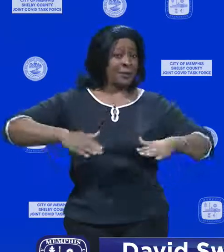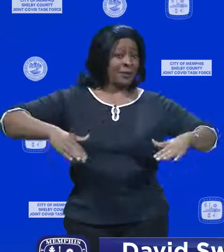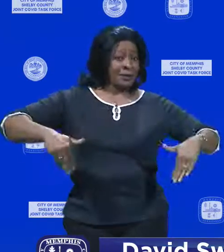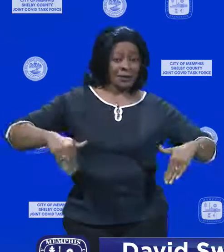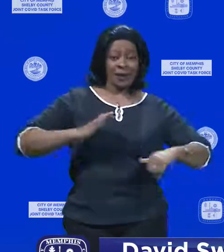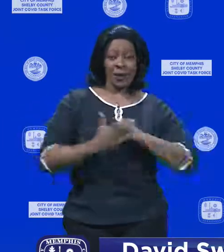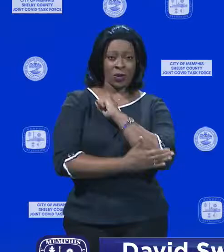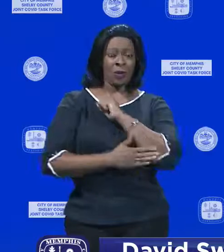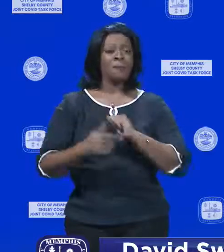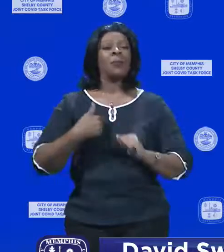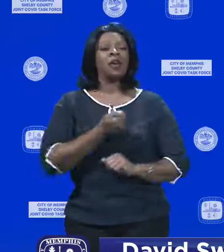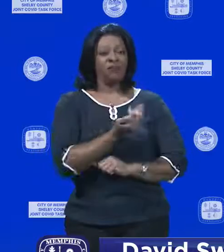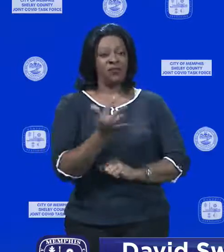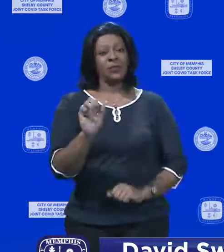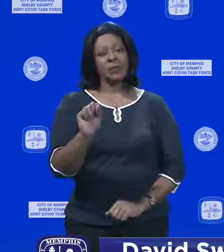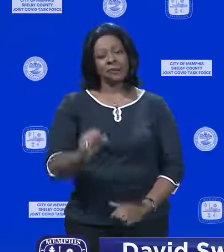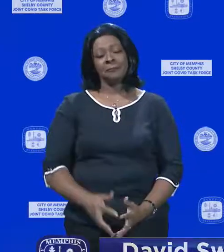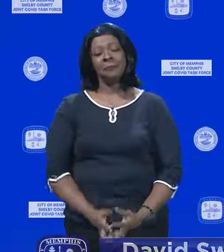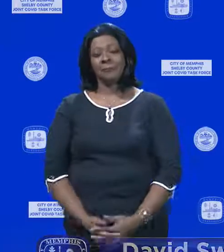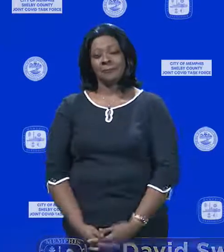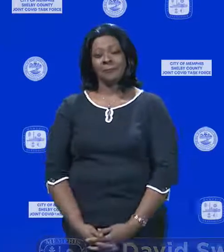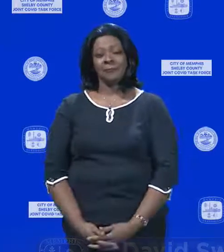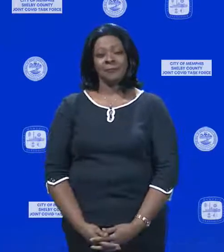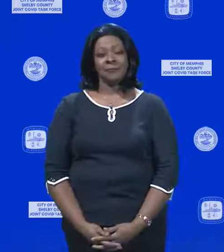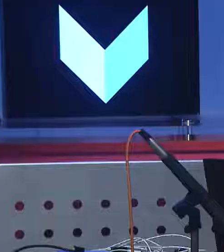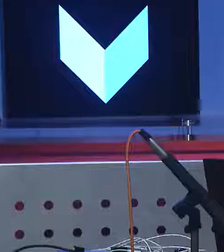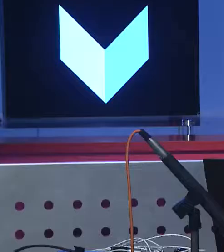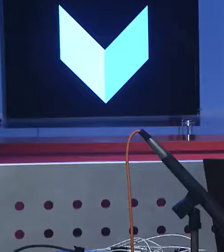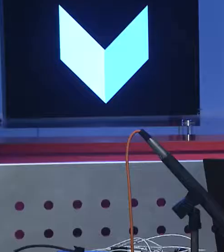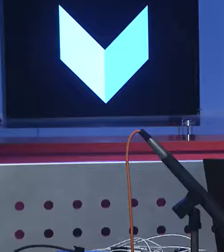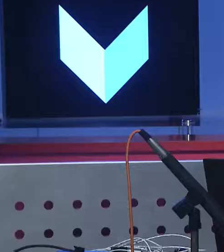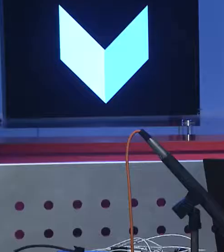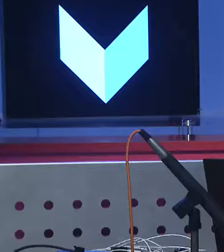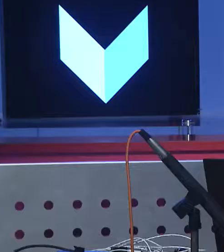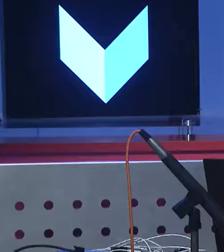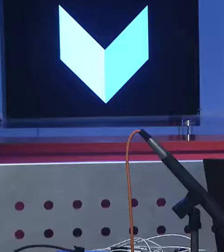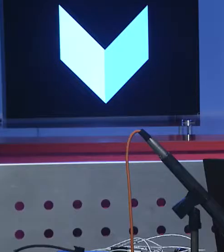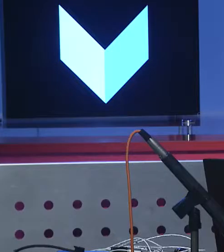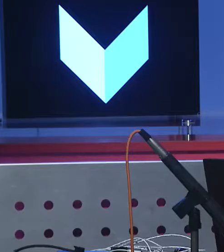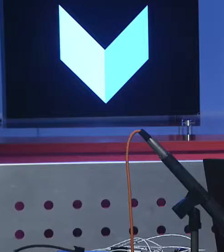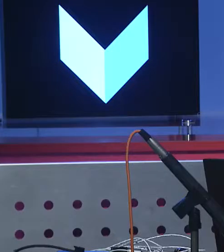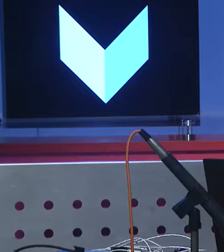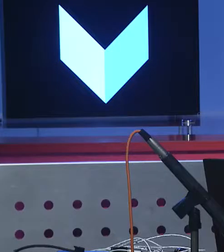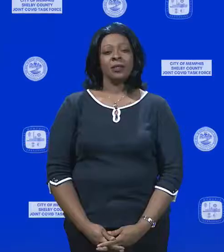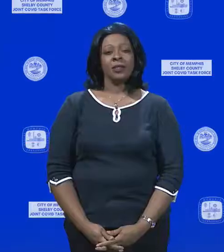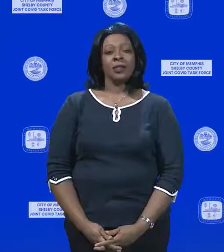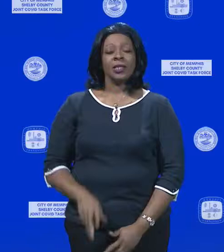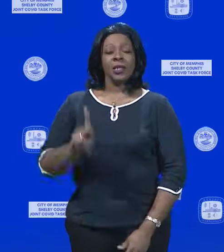the county, but we've had a few. Kelly Roberts, WMC.